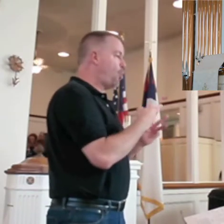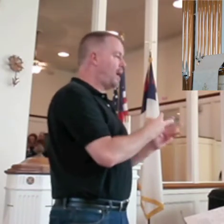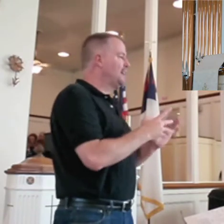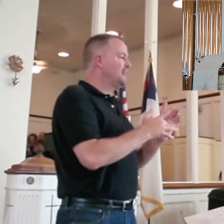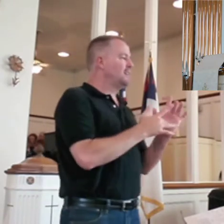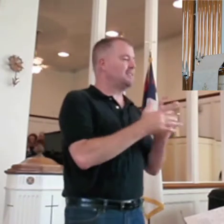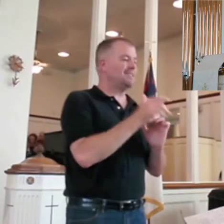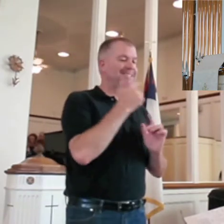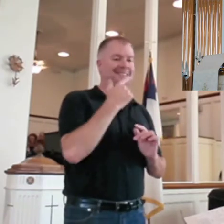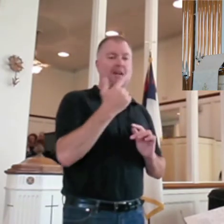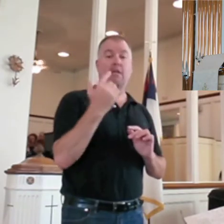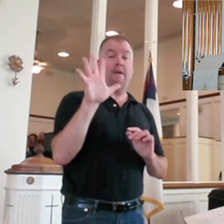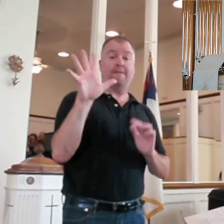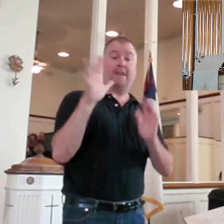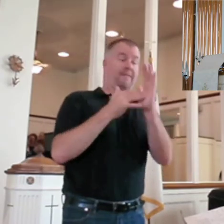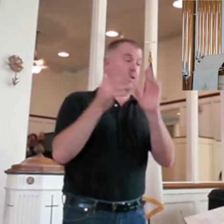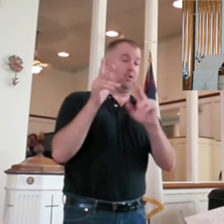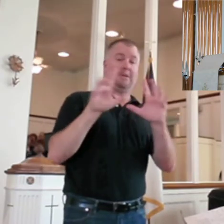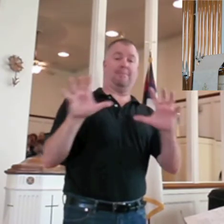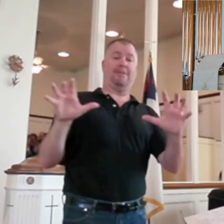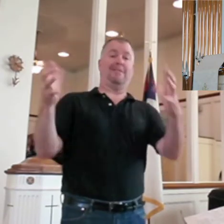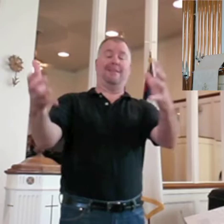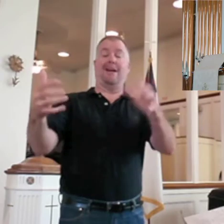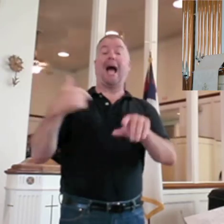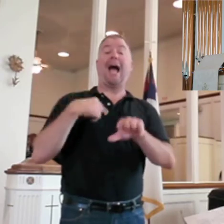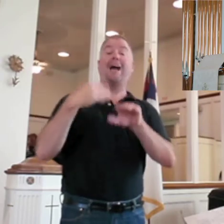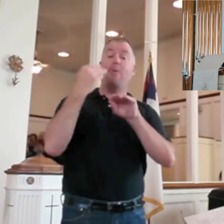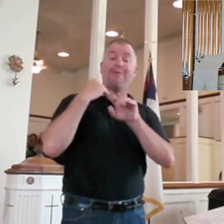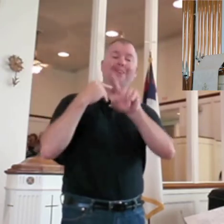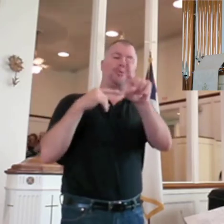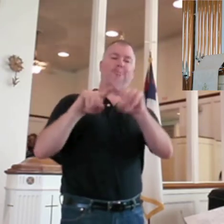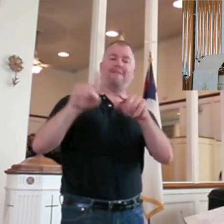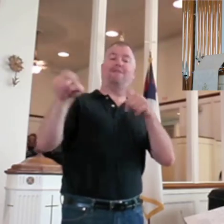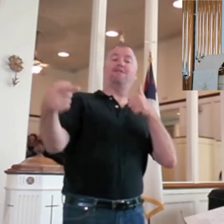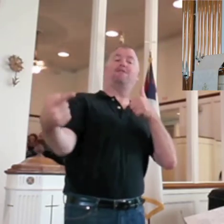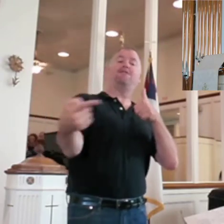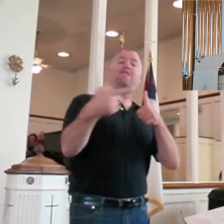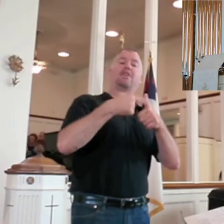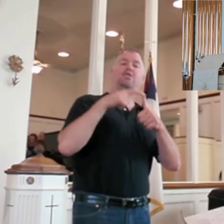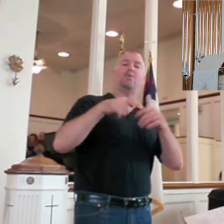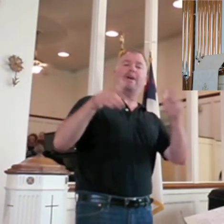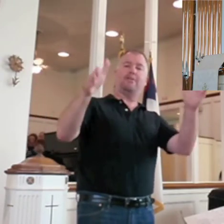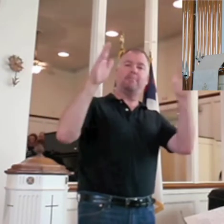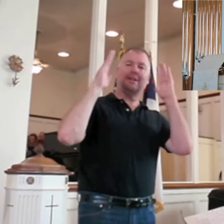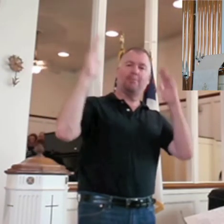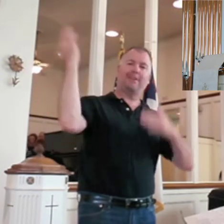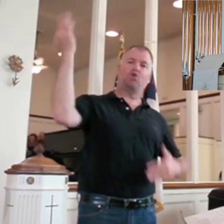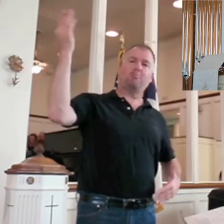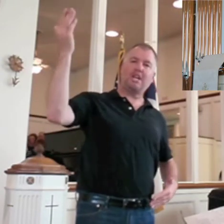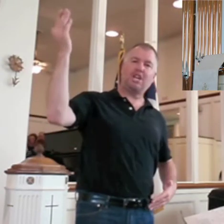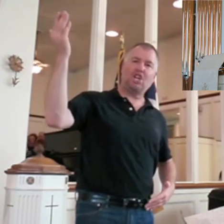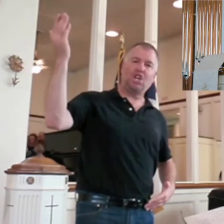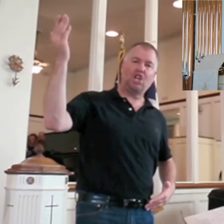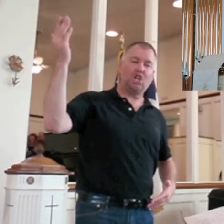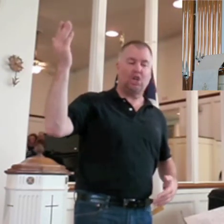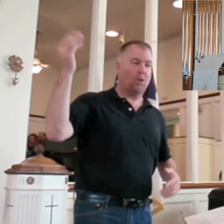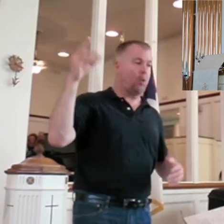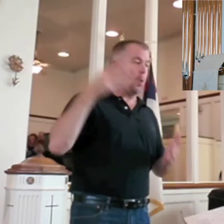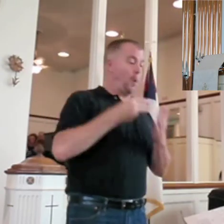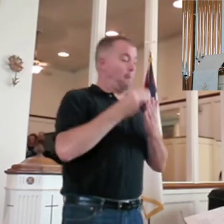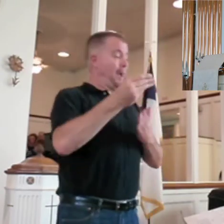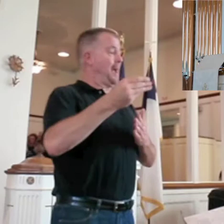lot. Jesus didn't tell the 5,000 people, "I'll feed you," But first you have to listen to my